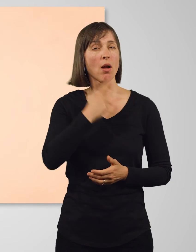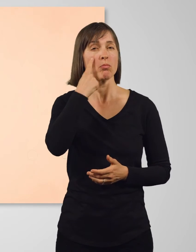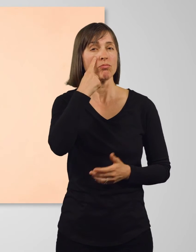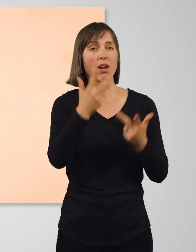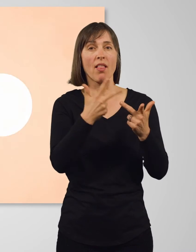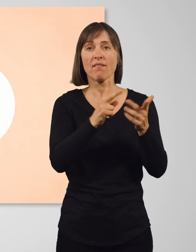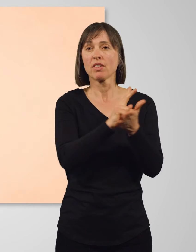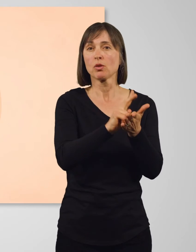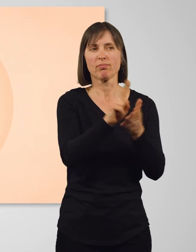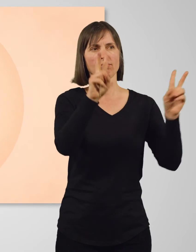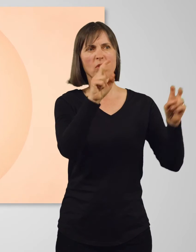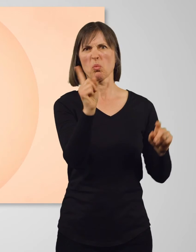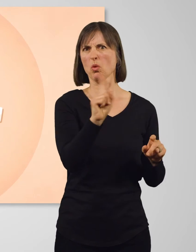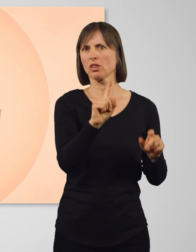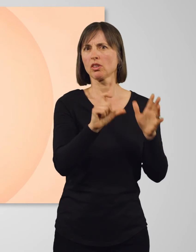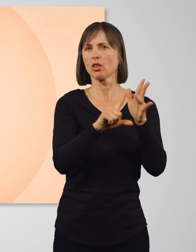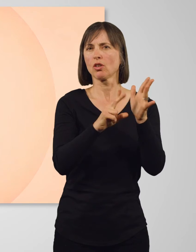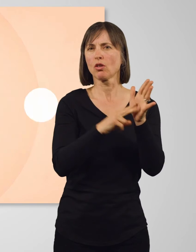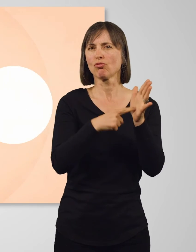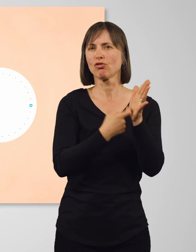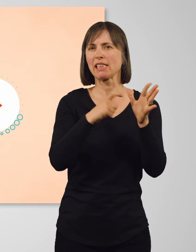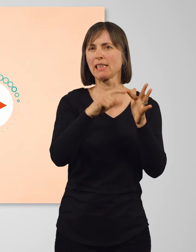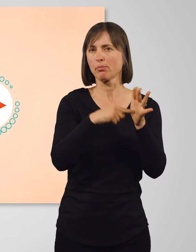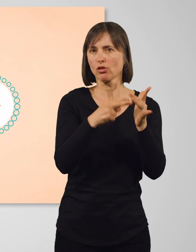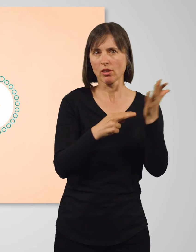If you find this video useful, you might like to watch the video